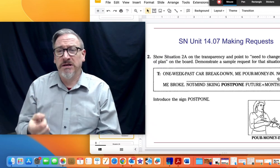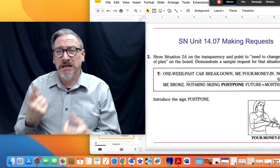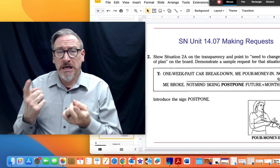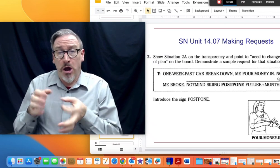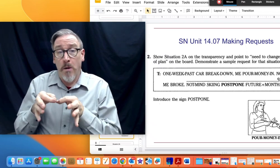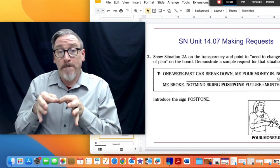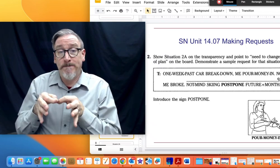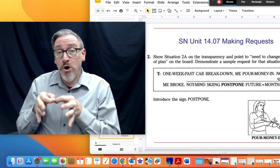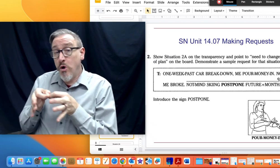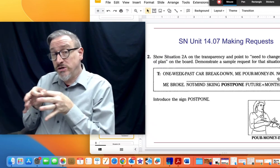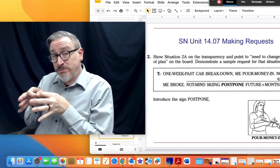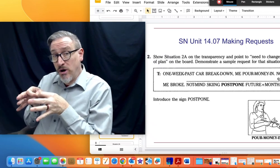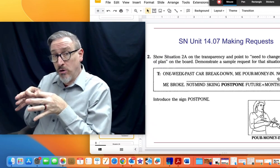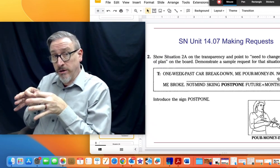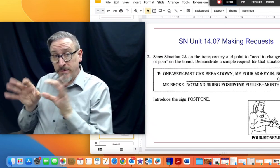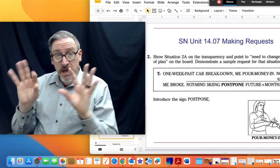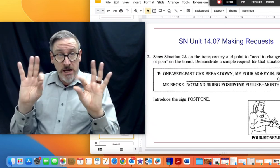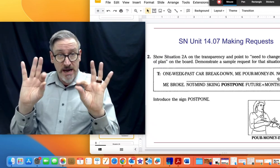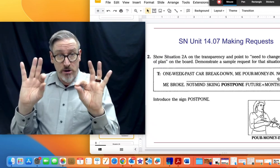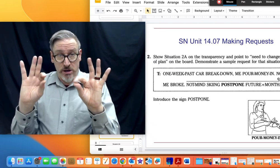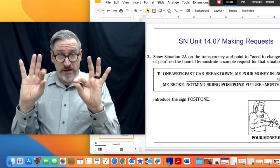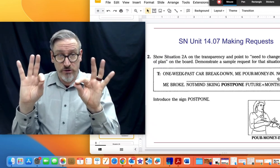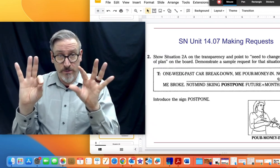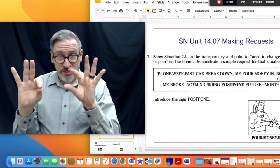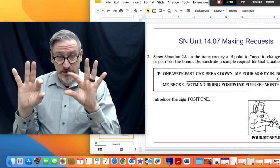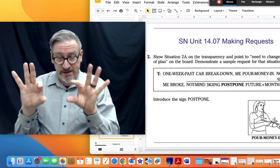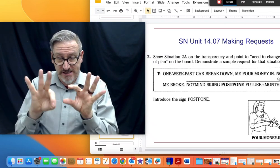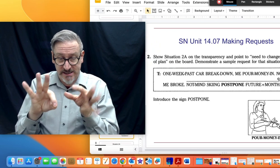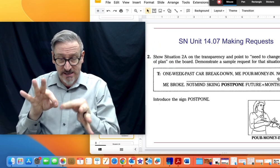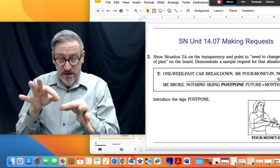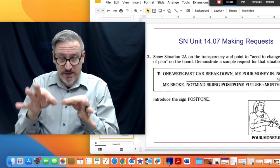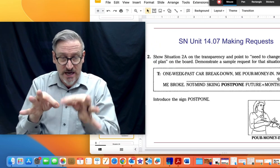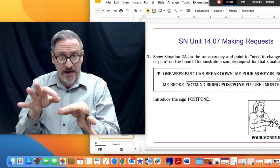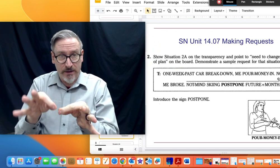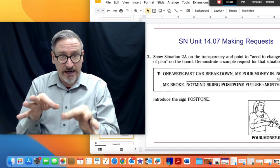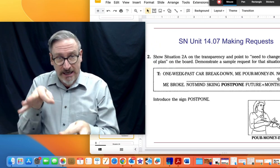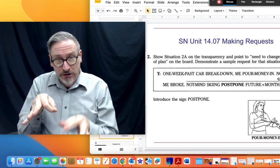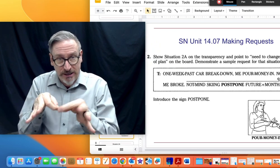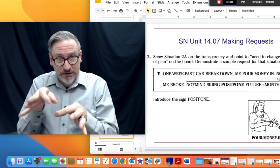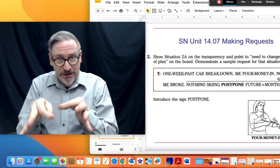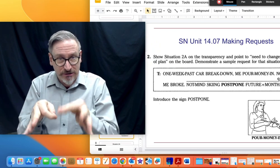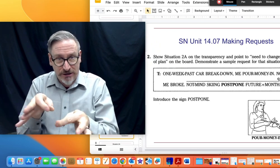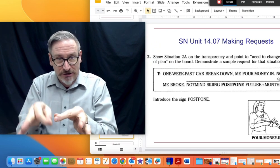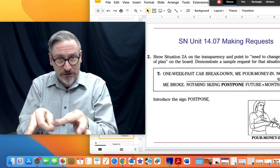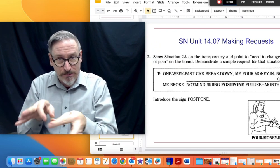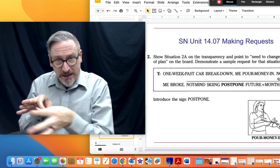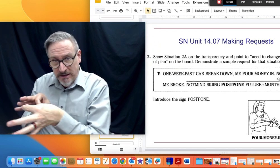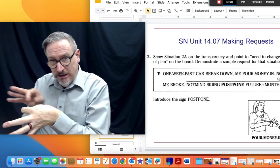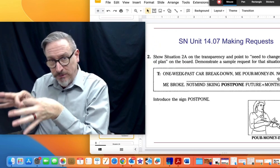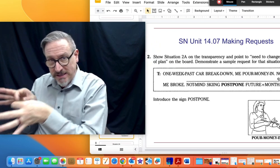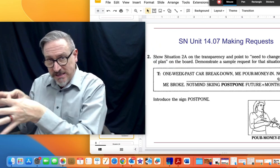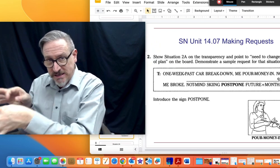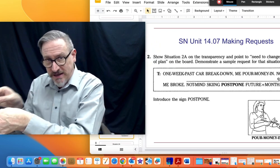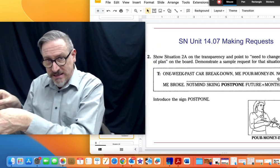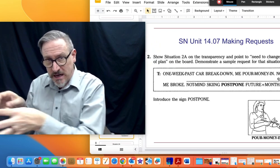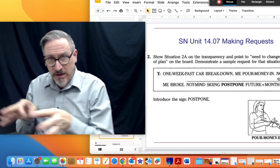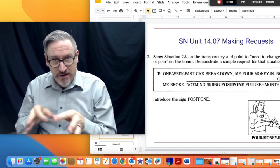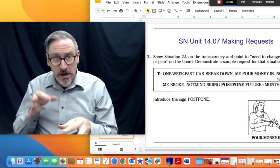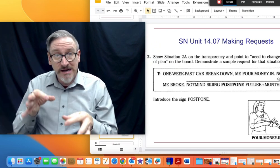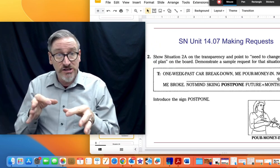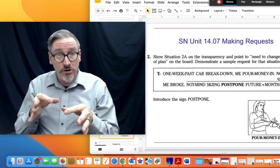skiing. Postpone. Now, if you imagine that this is on the timeline, here, I'm picking little pieces on